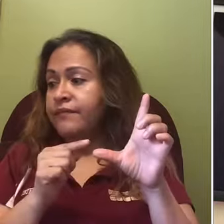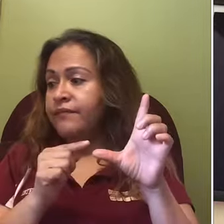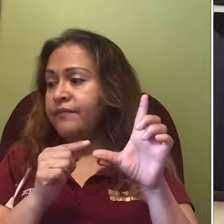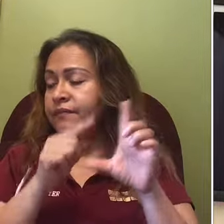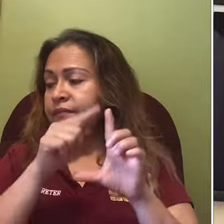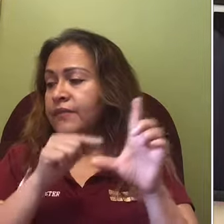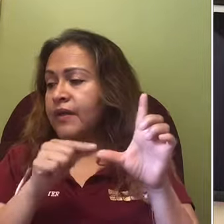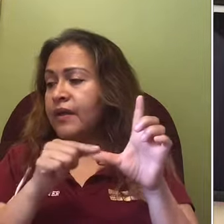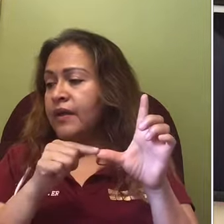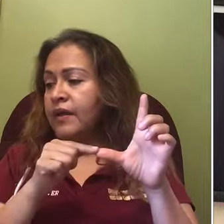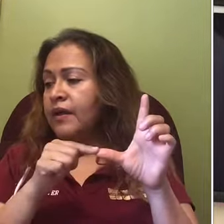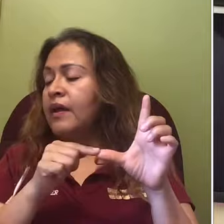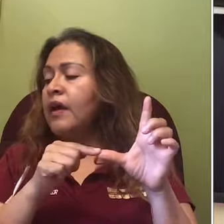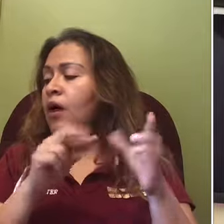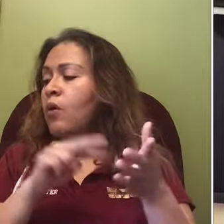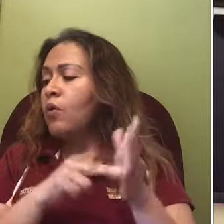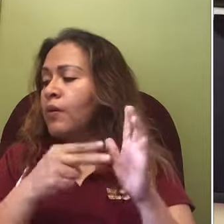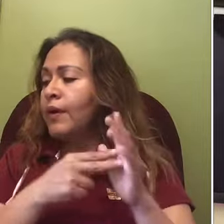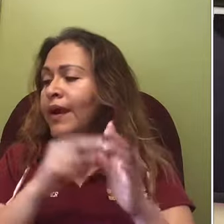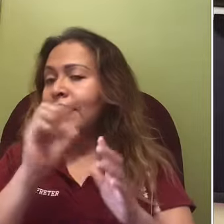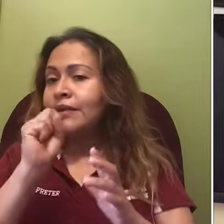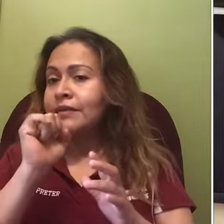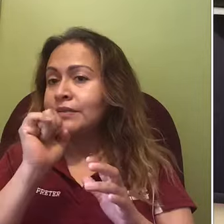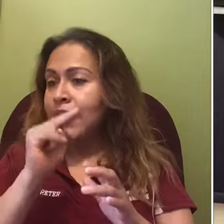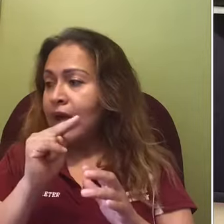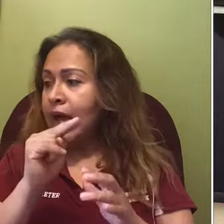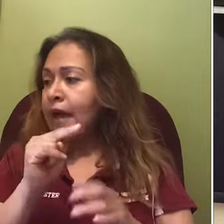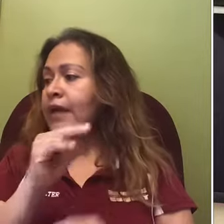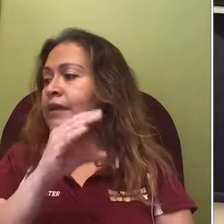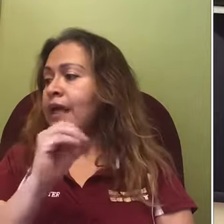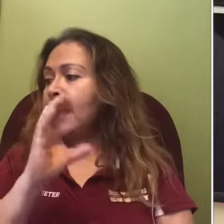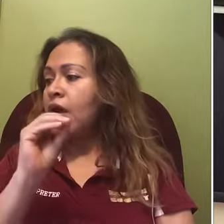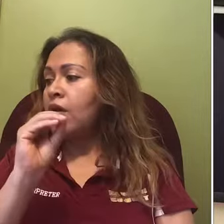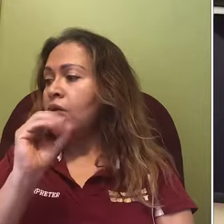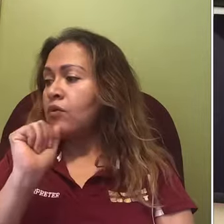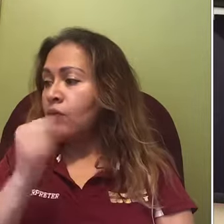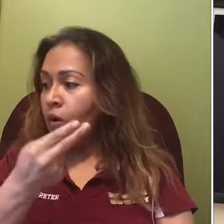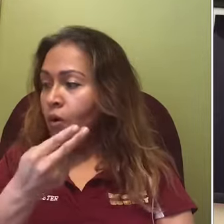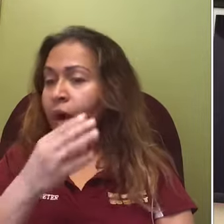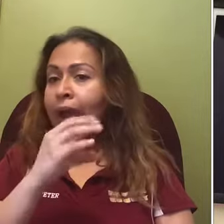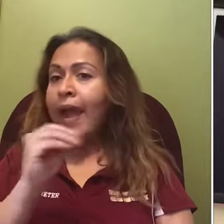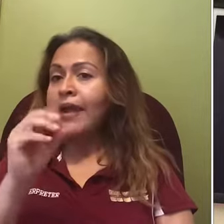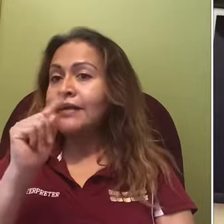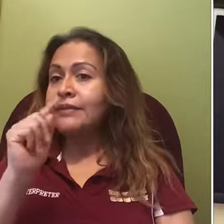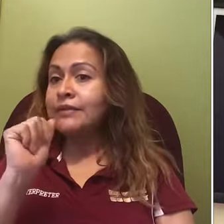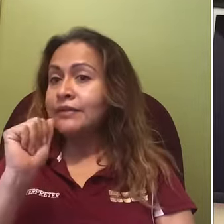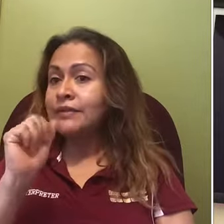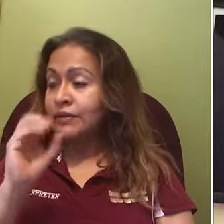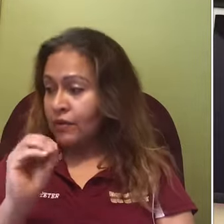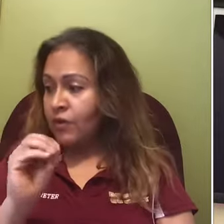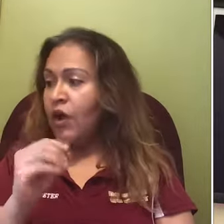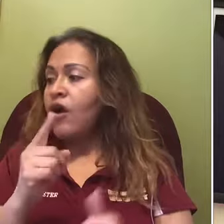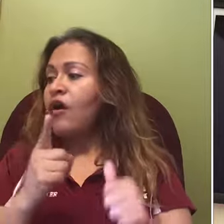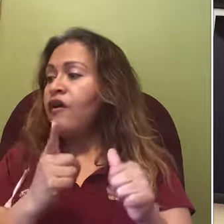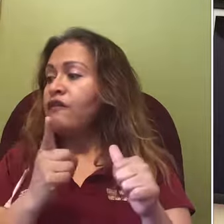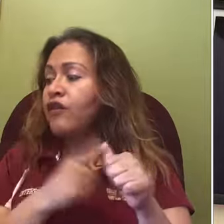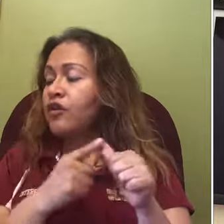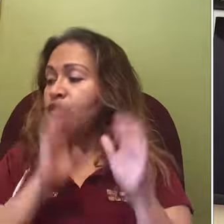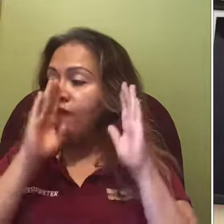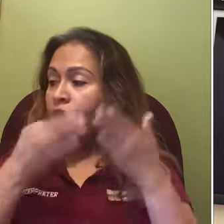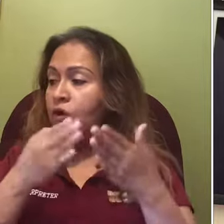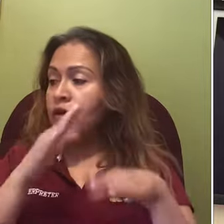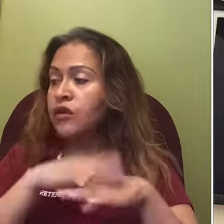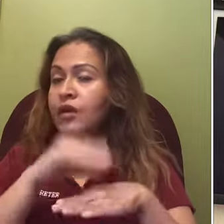theta, the cosine of theta, and what the tangent of theta are. So if we want to first focus on the sine of theta,